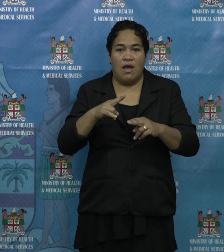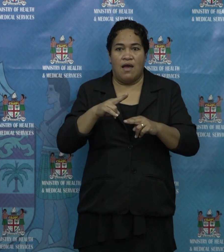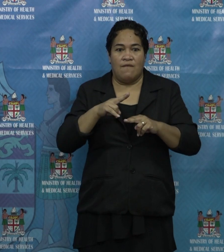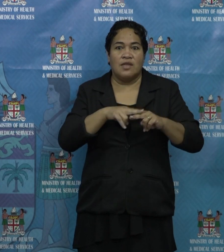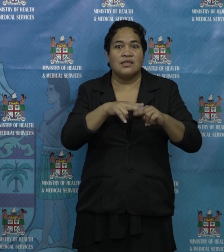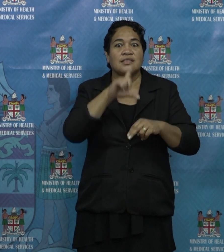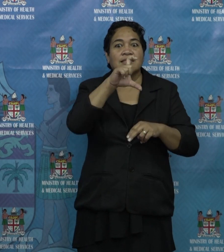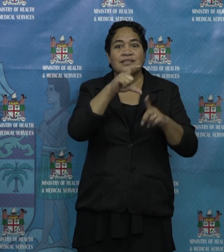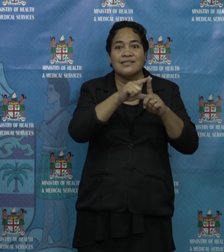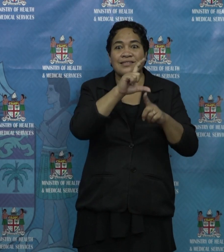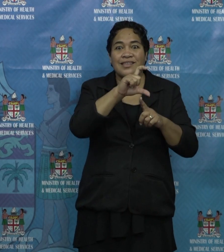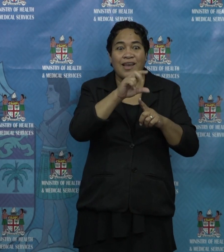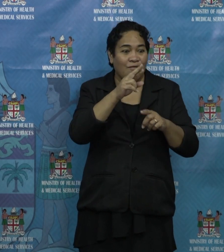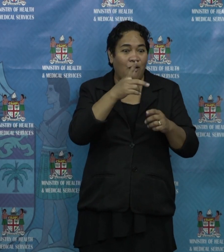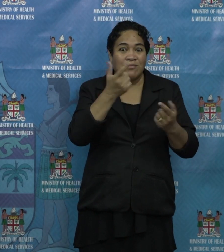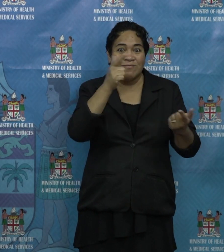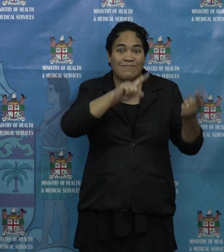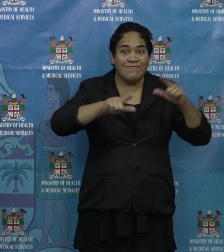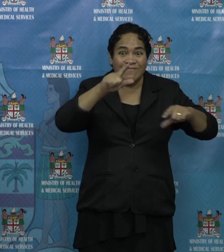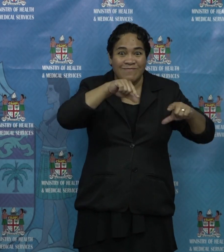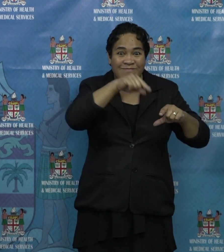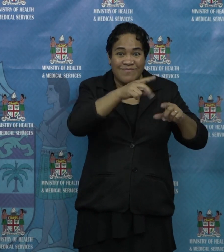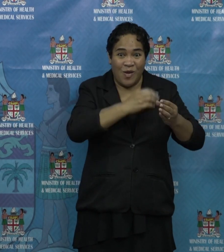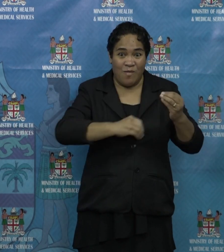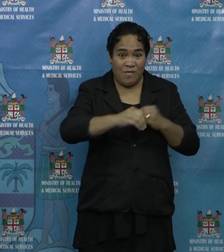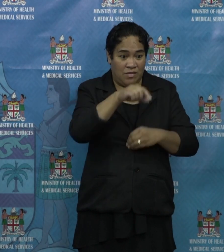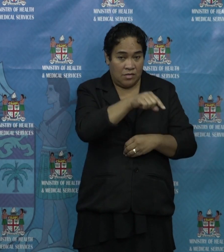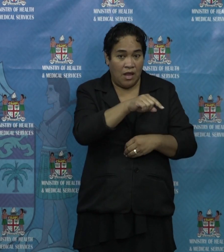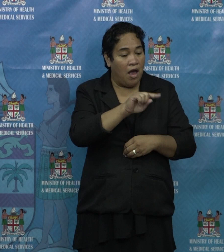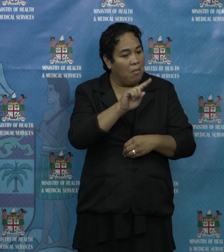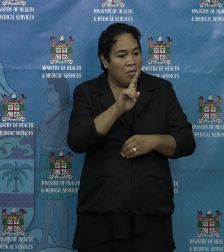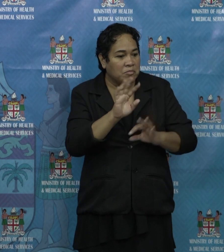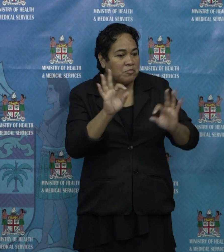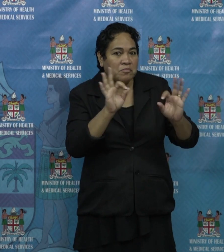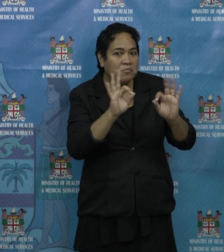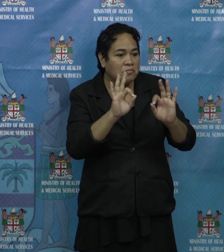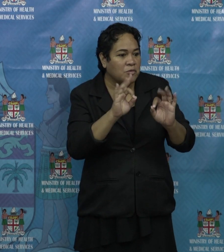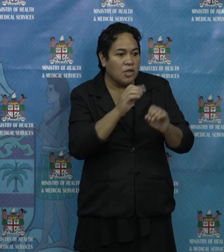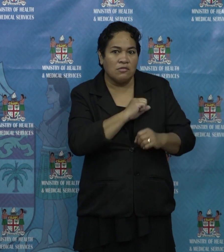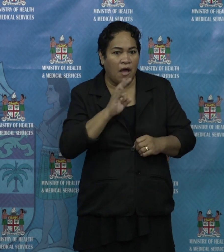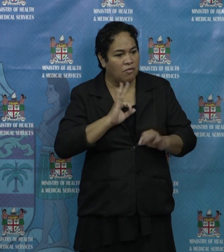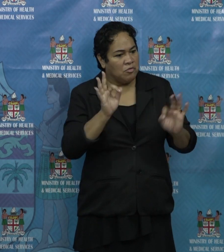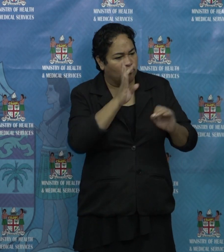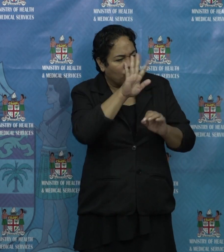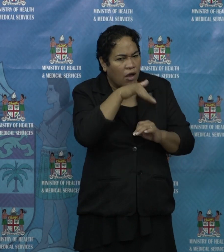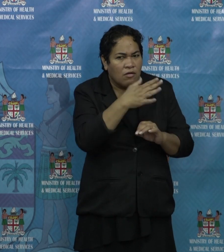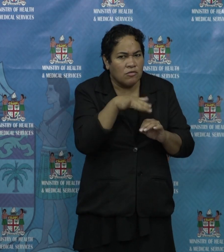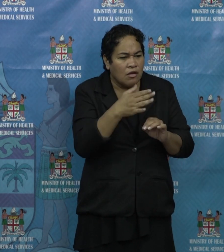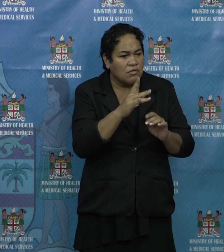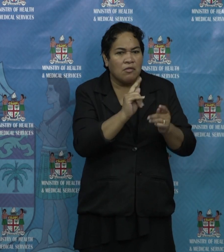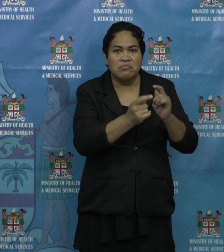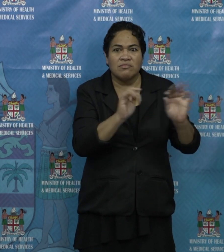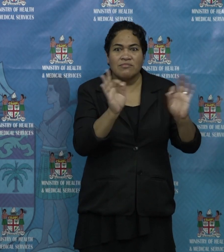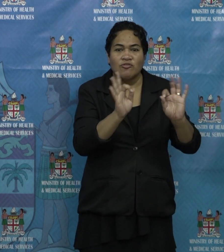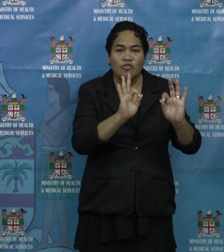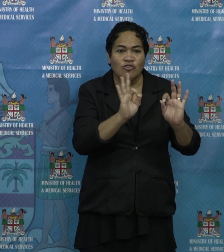CDC. Our medical and laboratory staff have not registered positive results at this time.